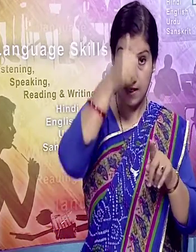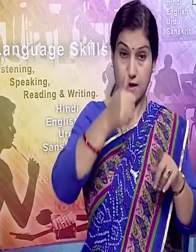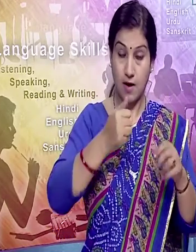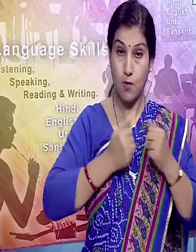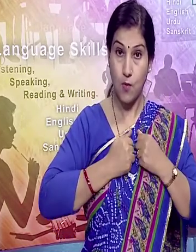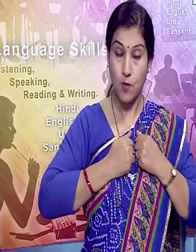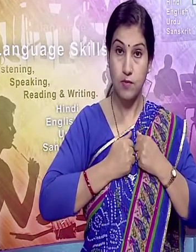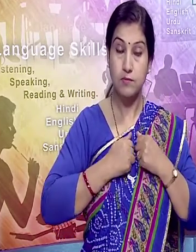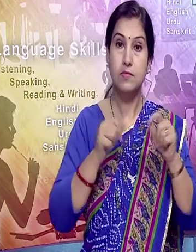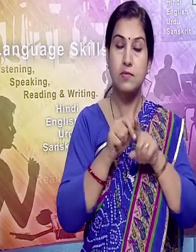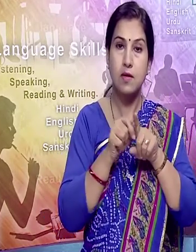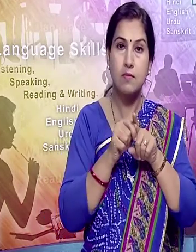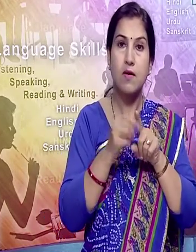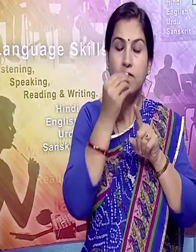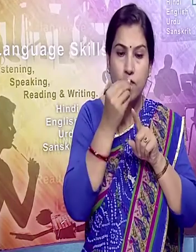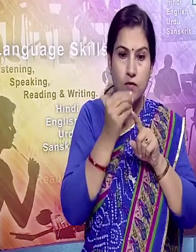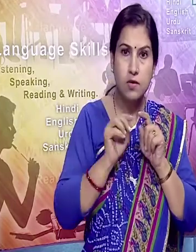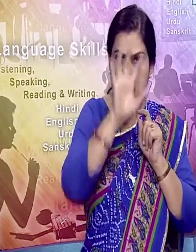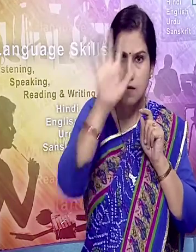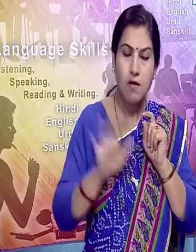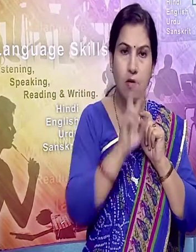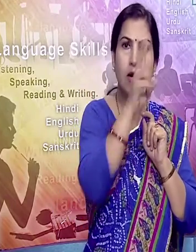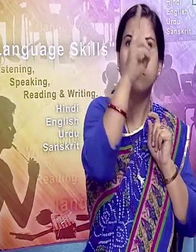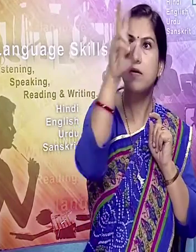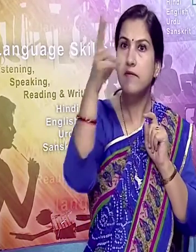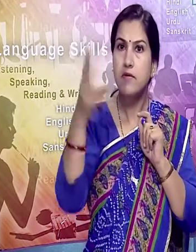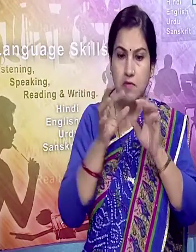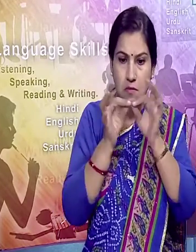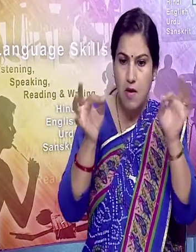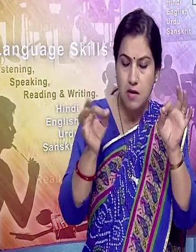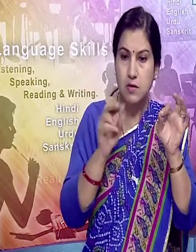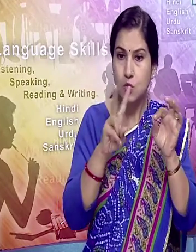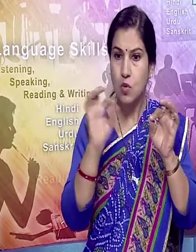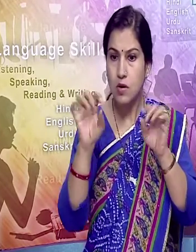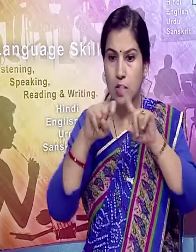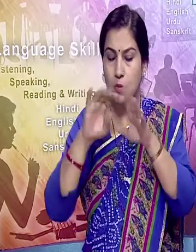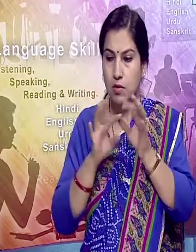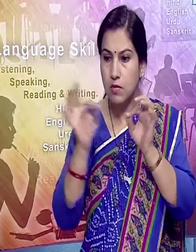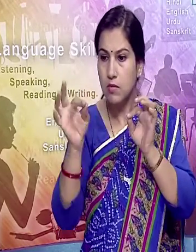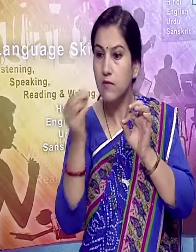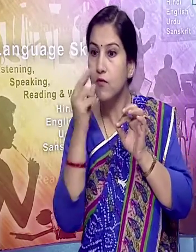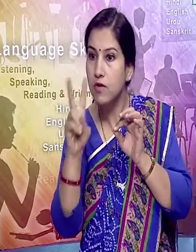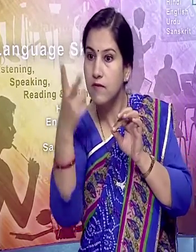even after 200 kilometers, we can find a different recipe